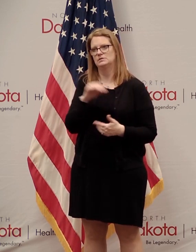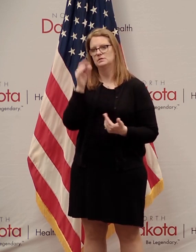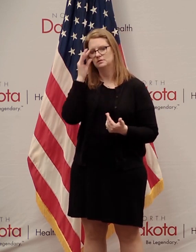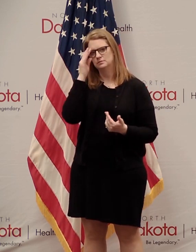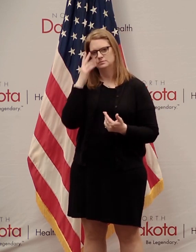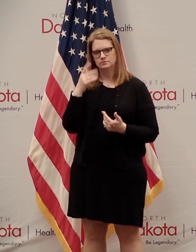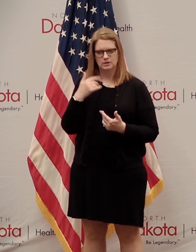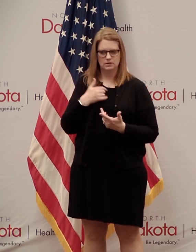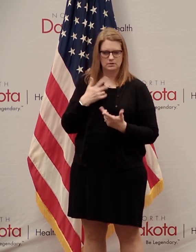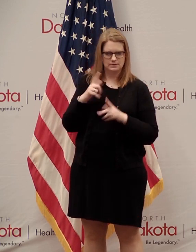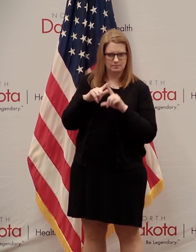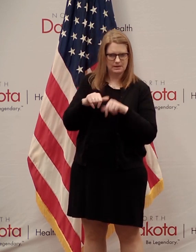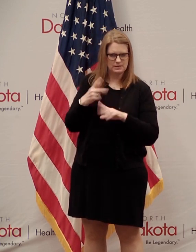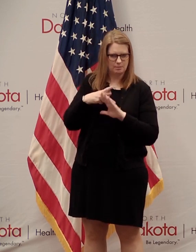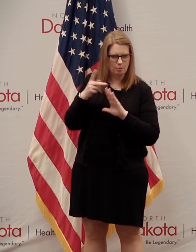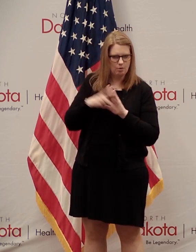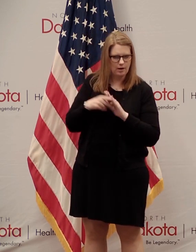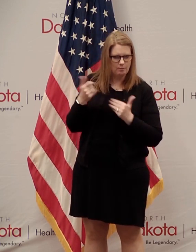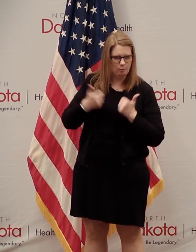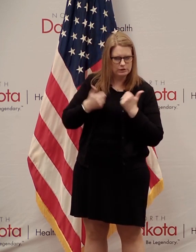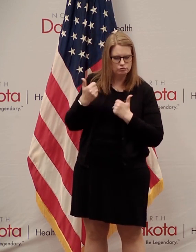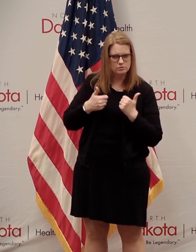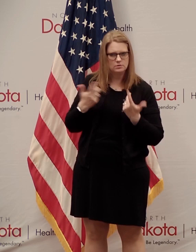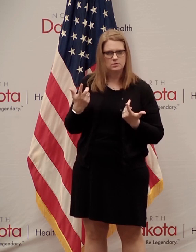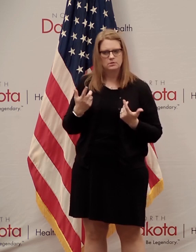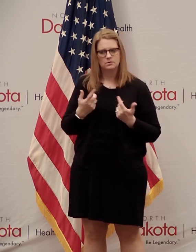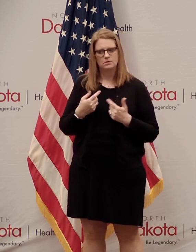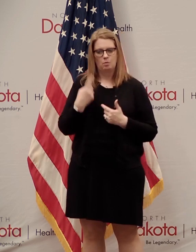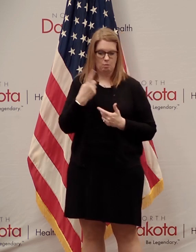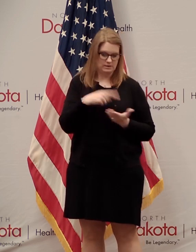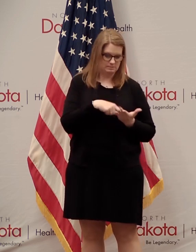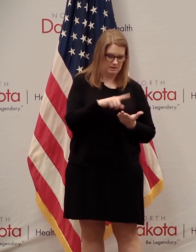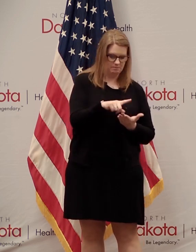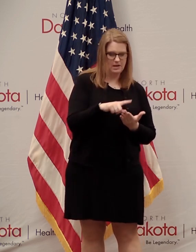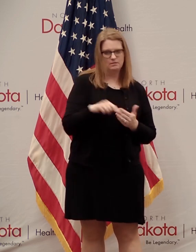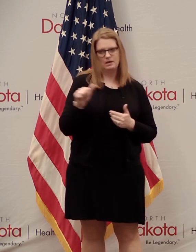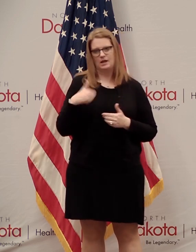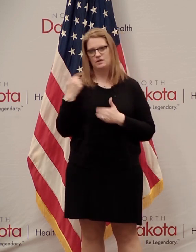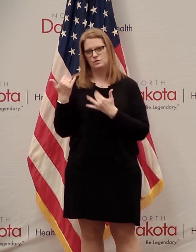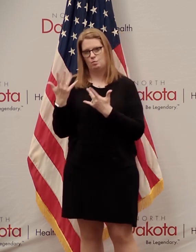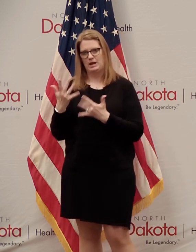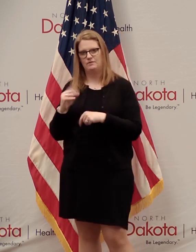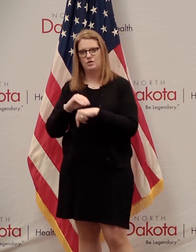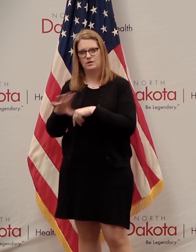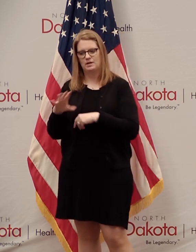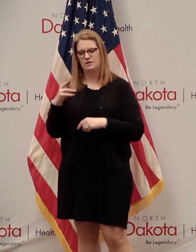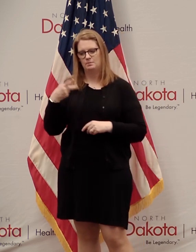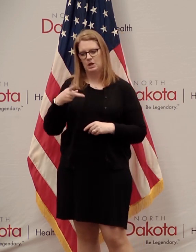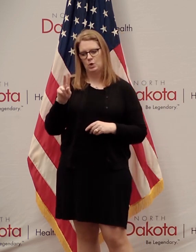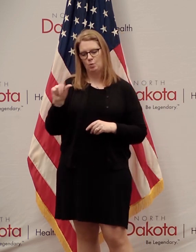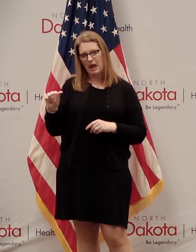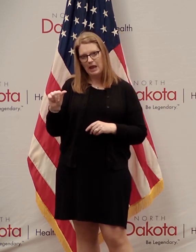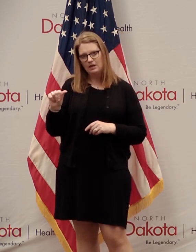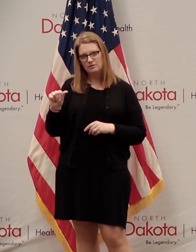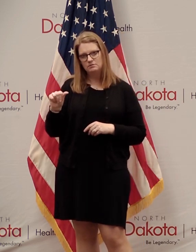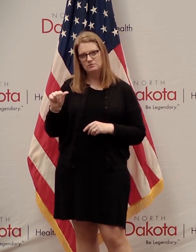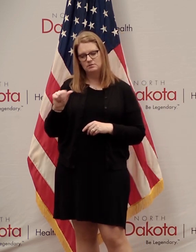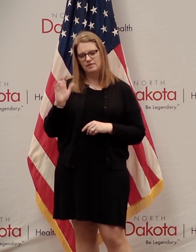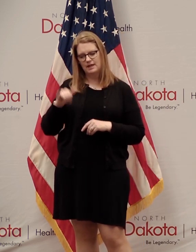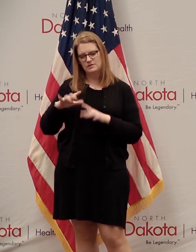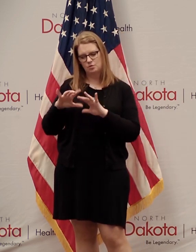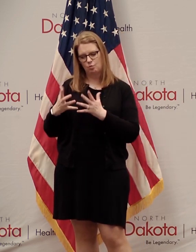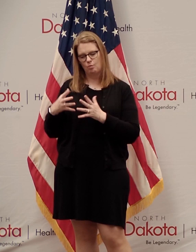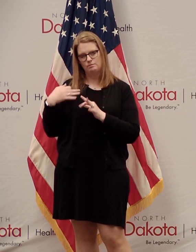which program he would fall into, because one of them is being paid, the other one's waiting for advice. If it's the PUA one, that's the group I described,